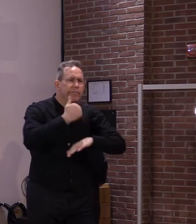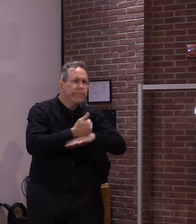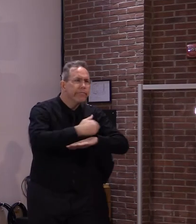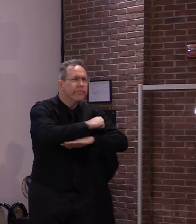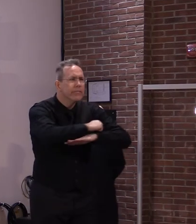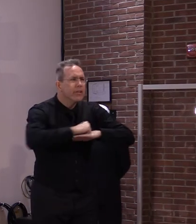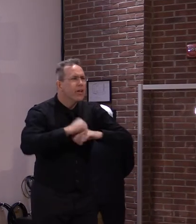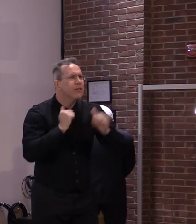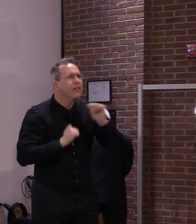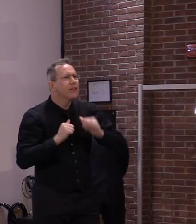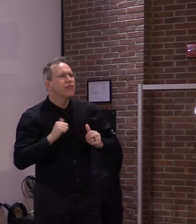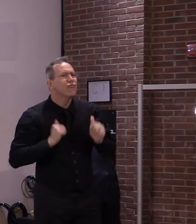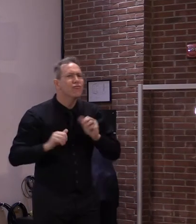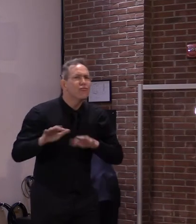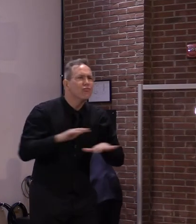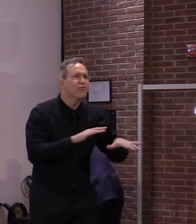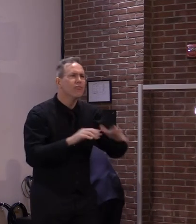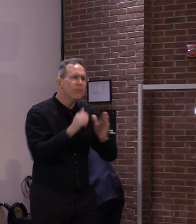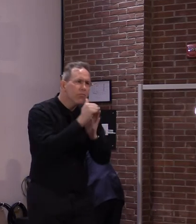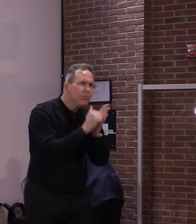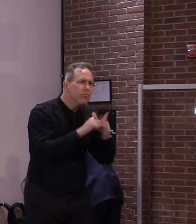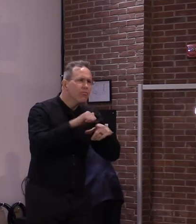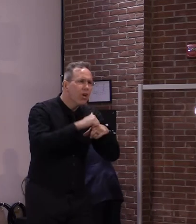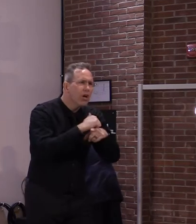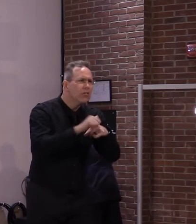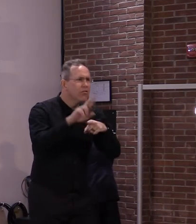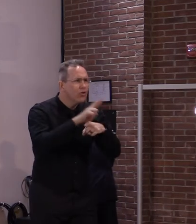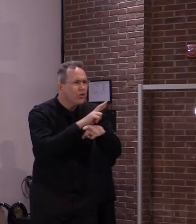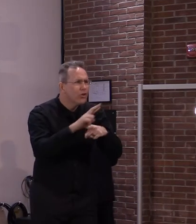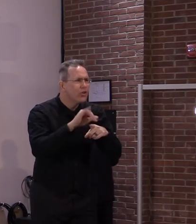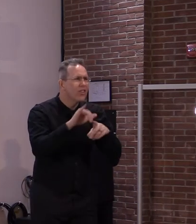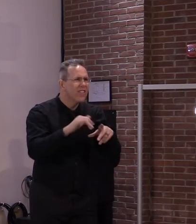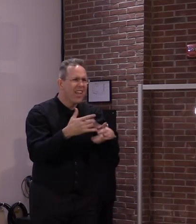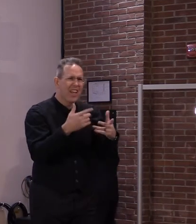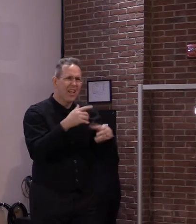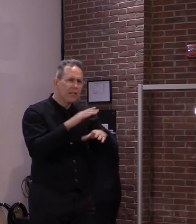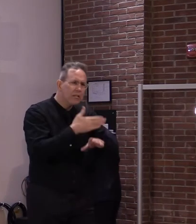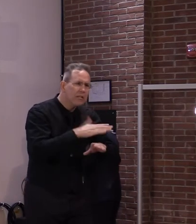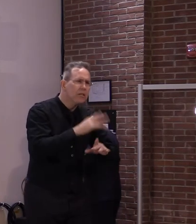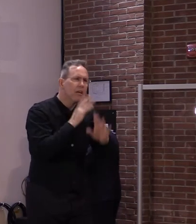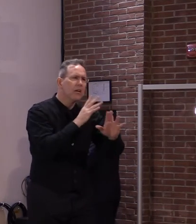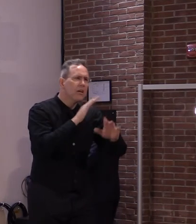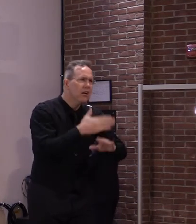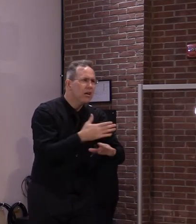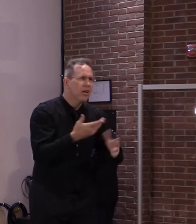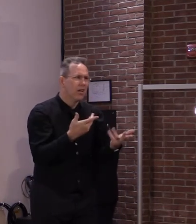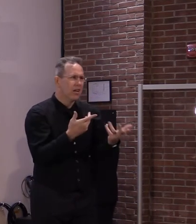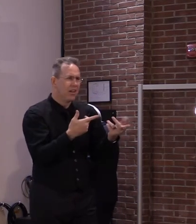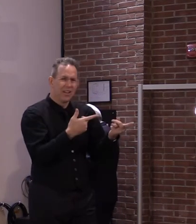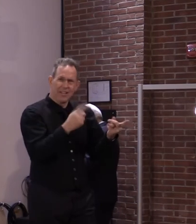that have that use that as their outlet are being overlooked